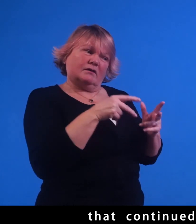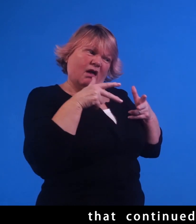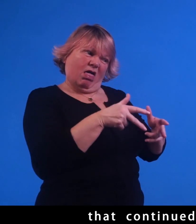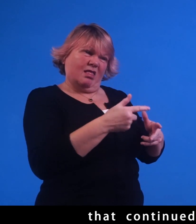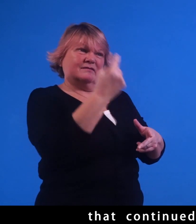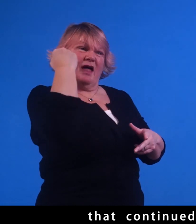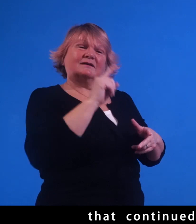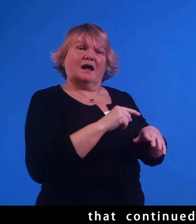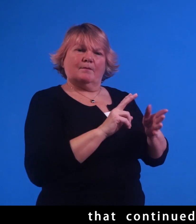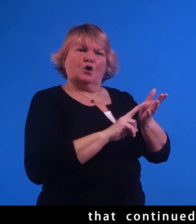Lake.